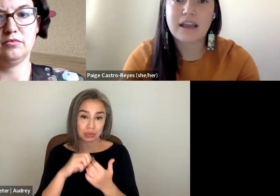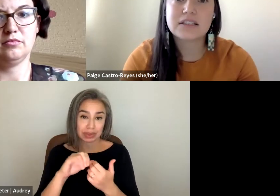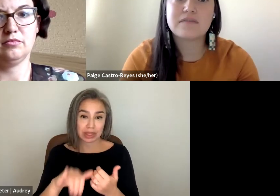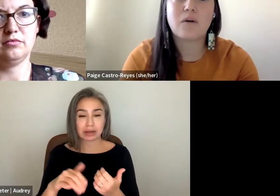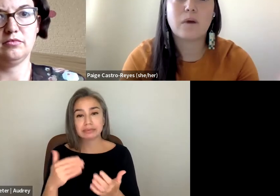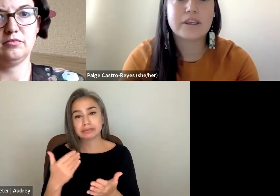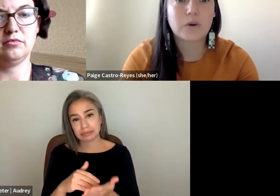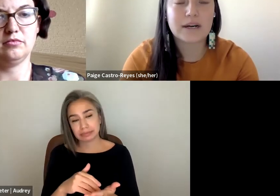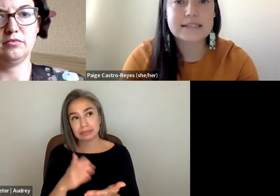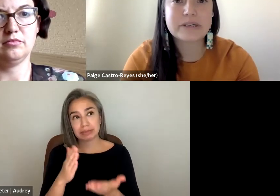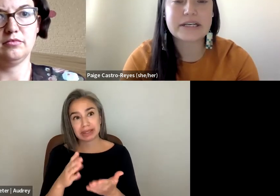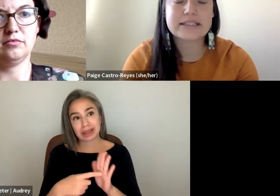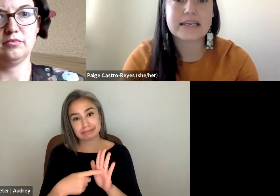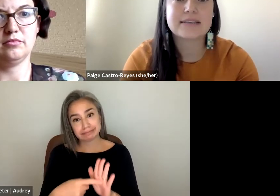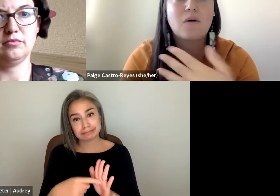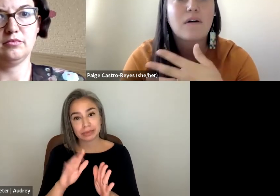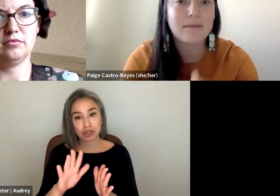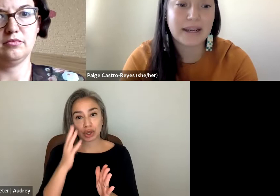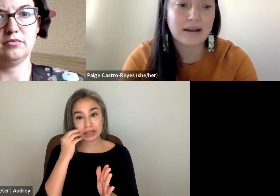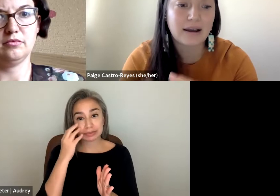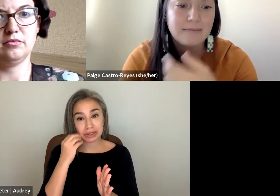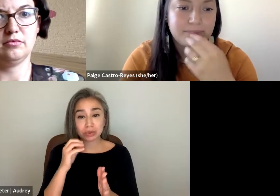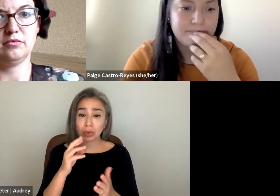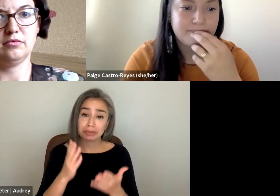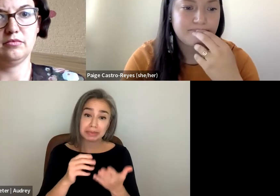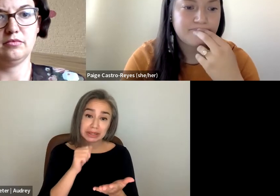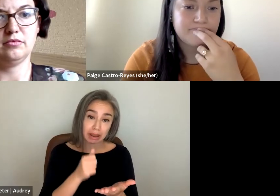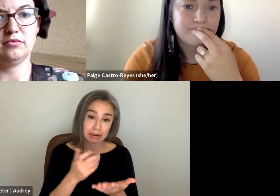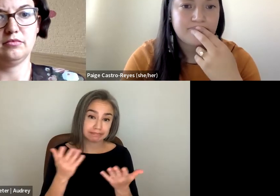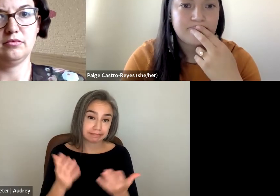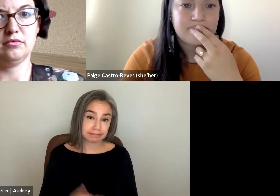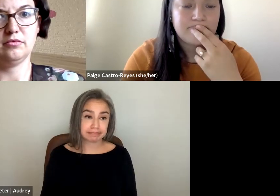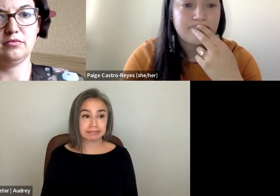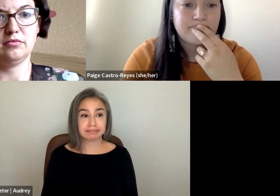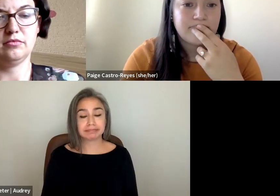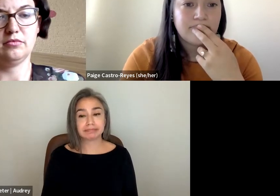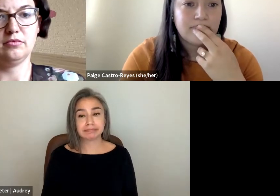be reflective of what your experience is, or it might not.